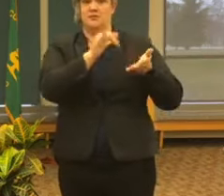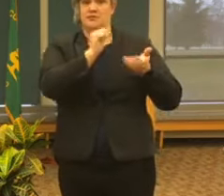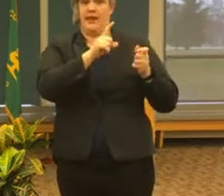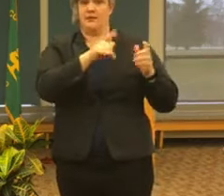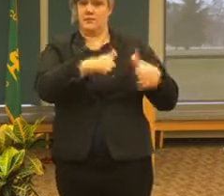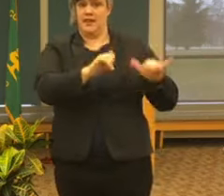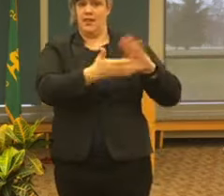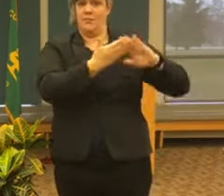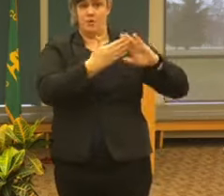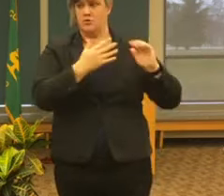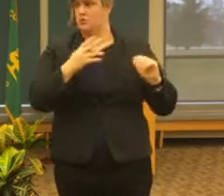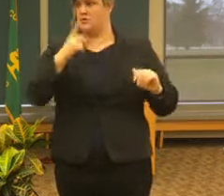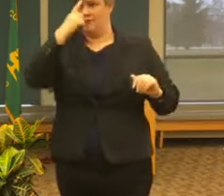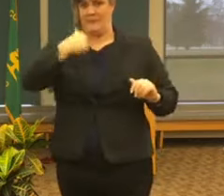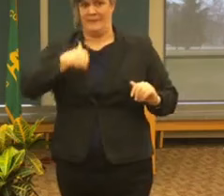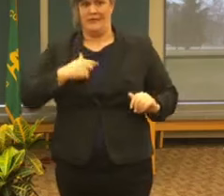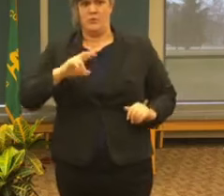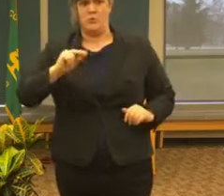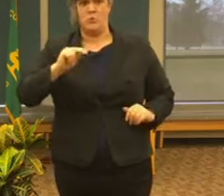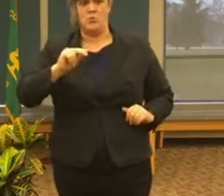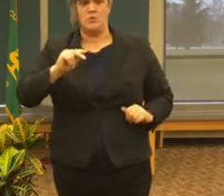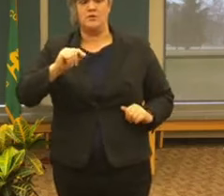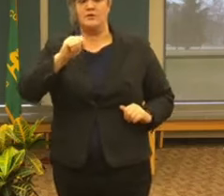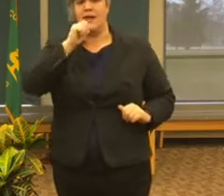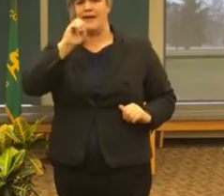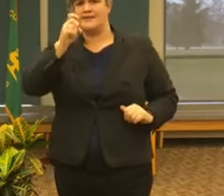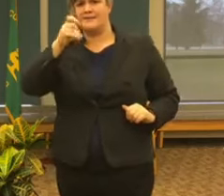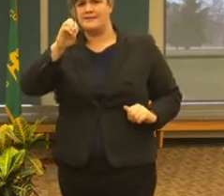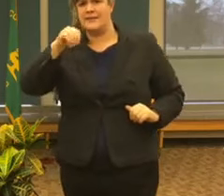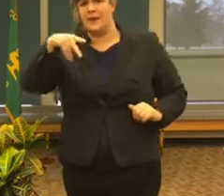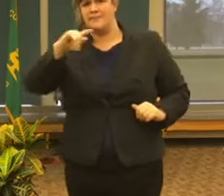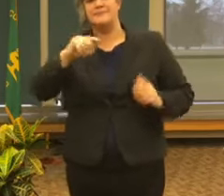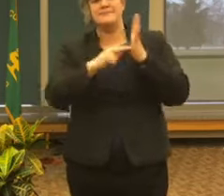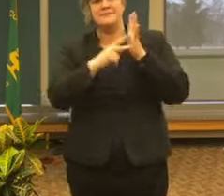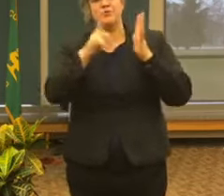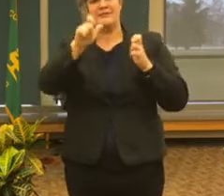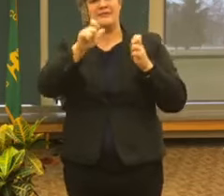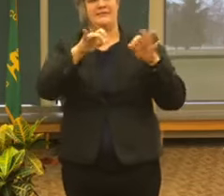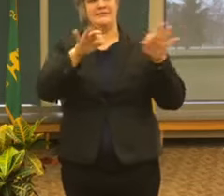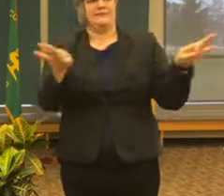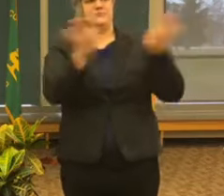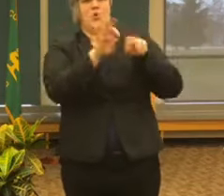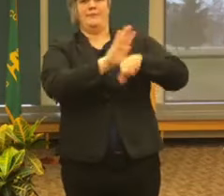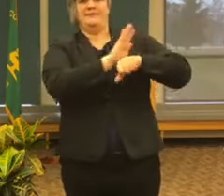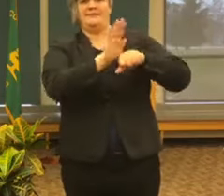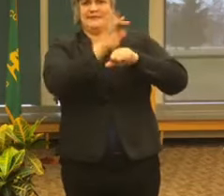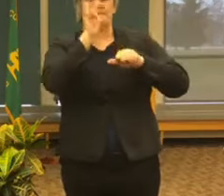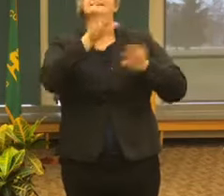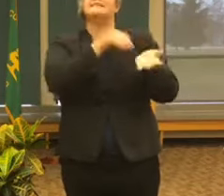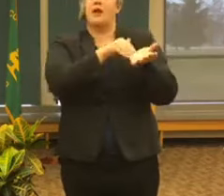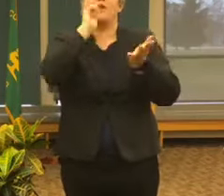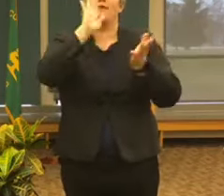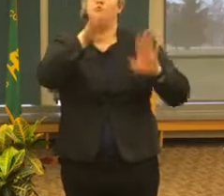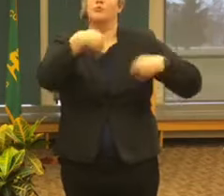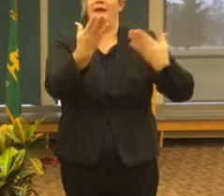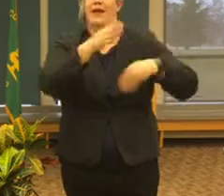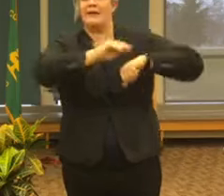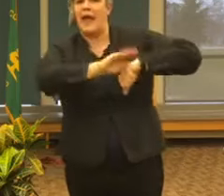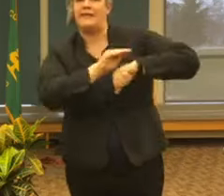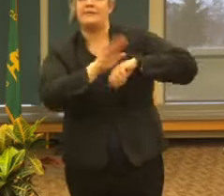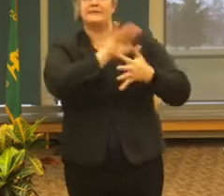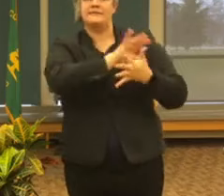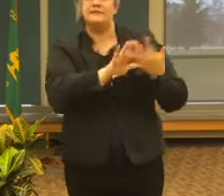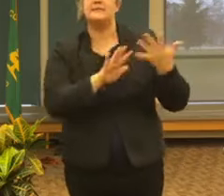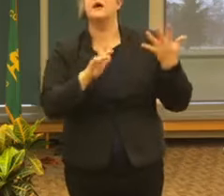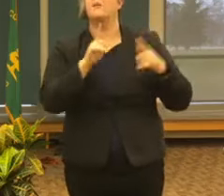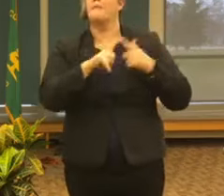no. I would think that they would not be exempt, right? We need our physicians out there providing that guidance as necessary. But again,